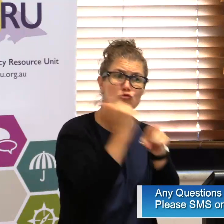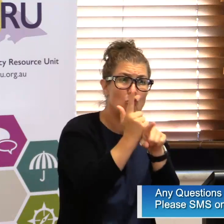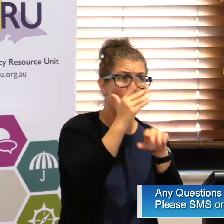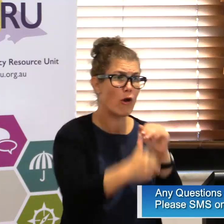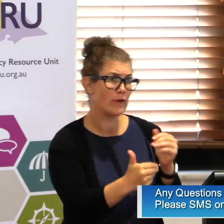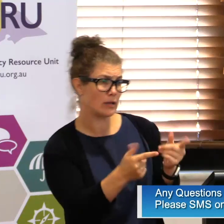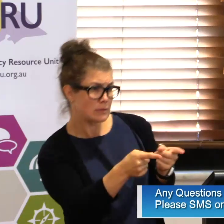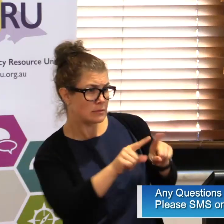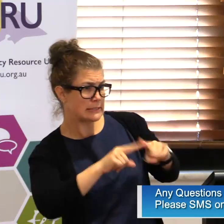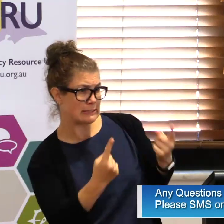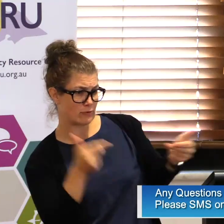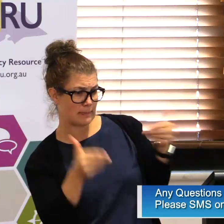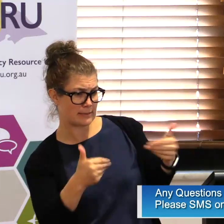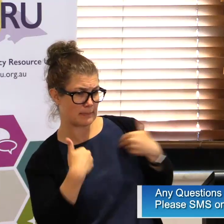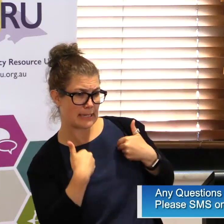with